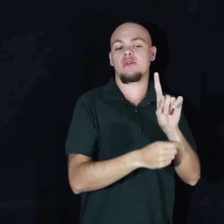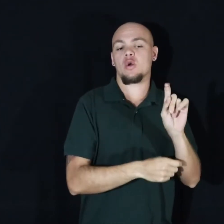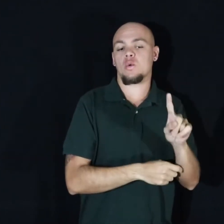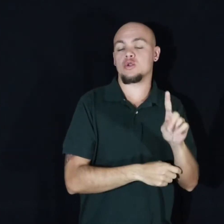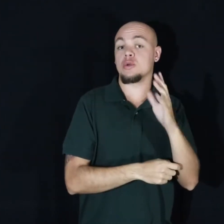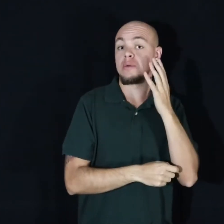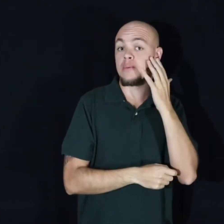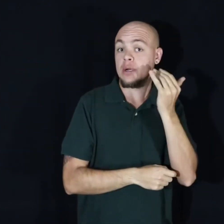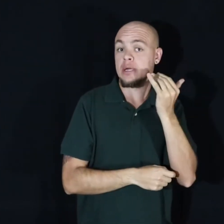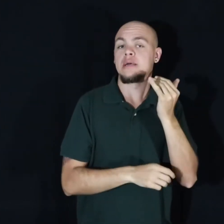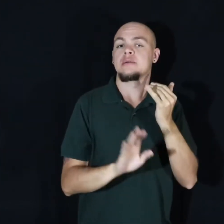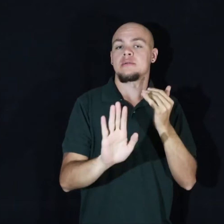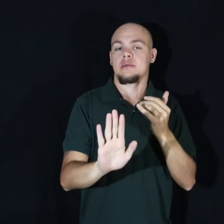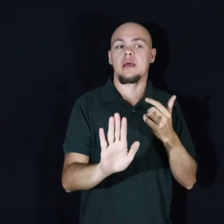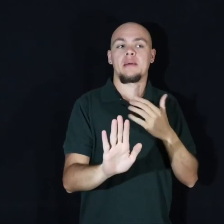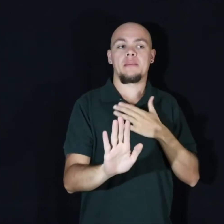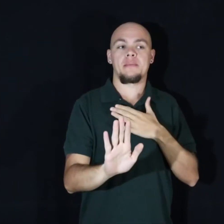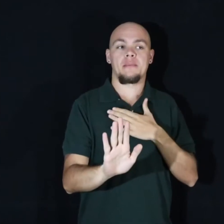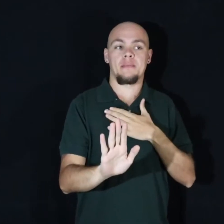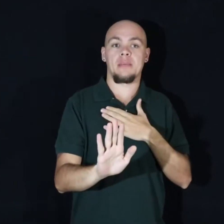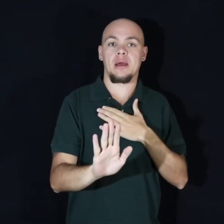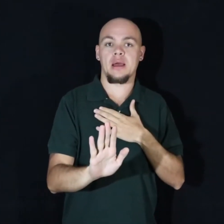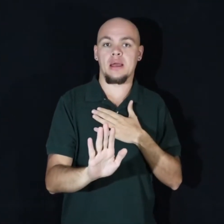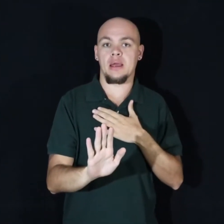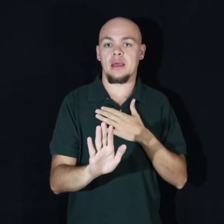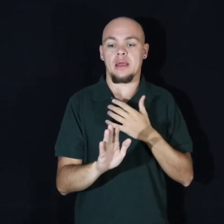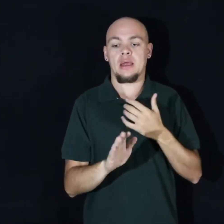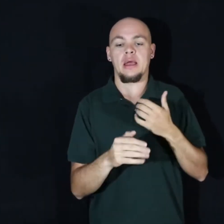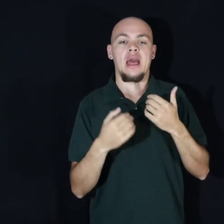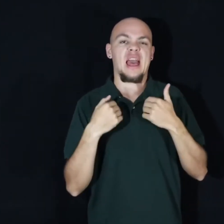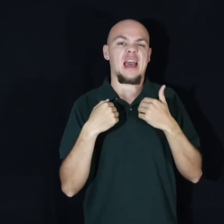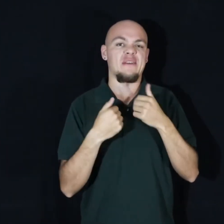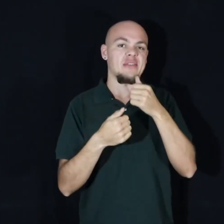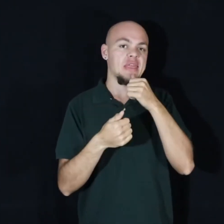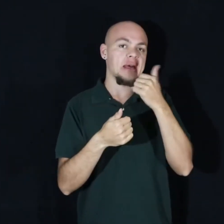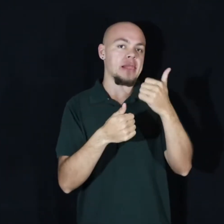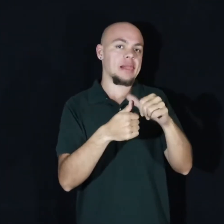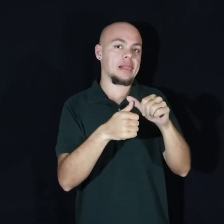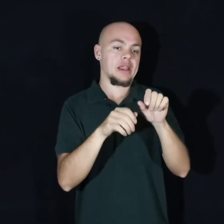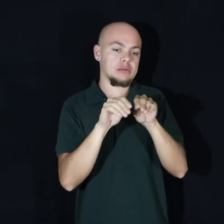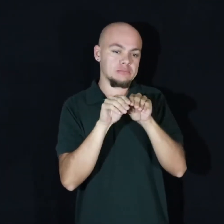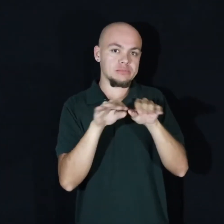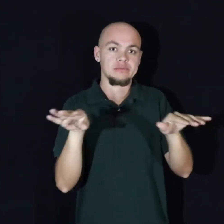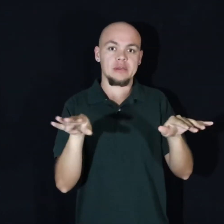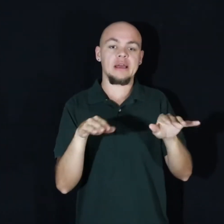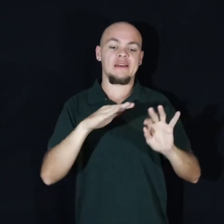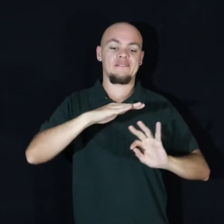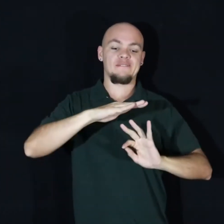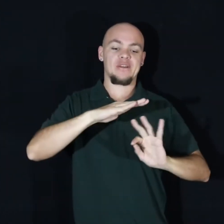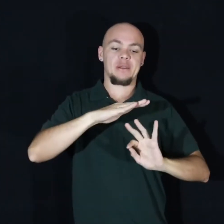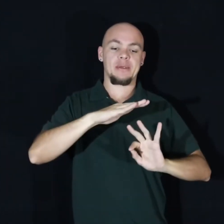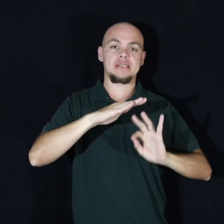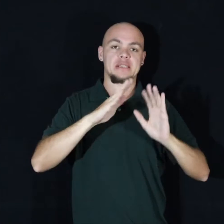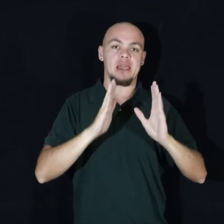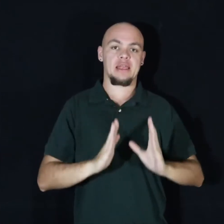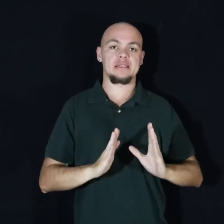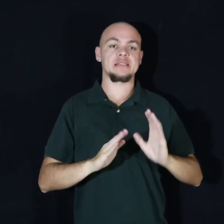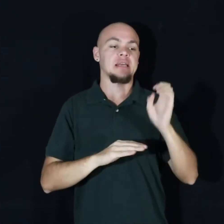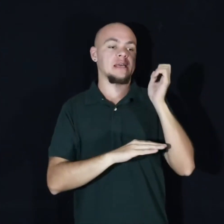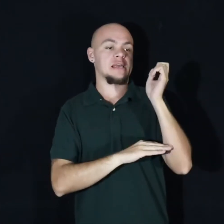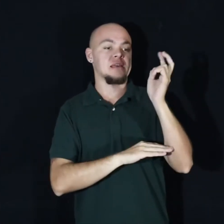I picked this particular question is because I'm still on the mailing list for several